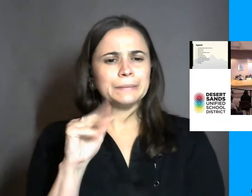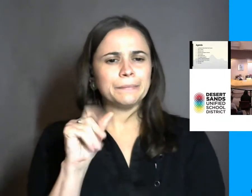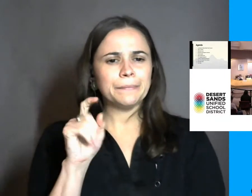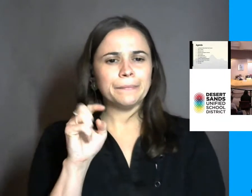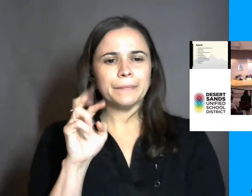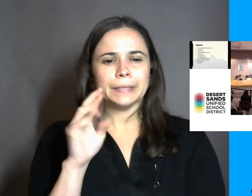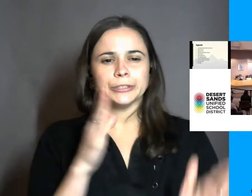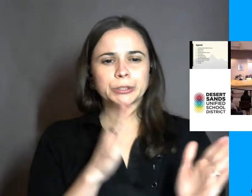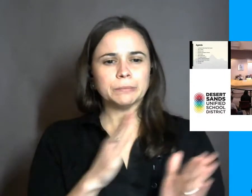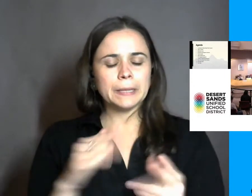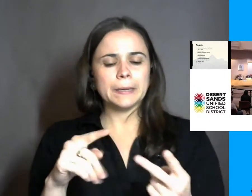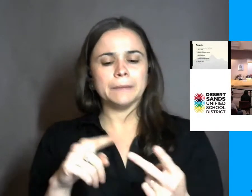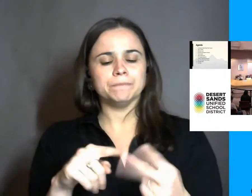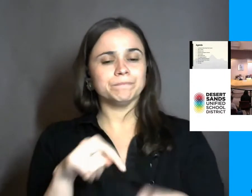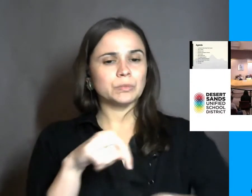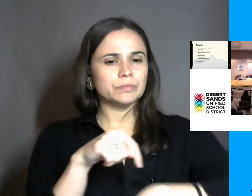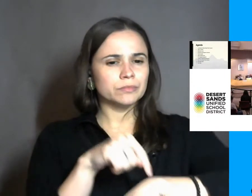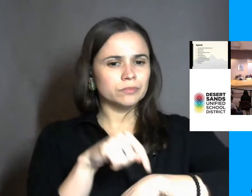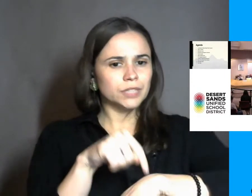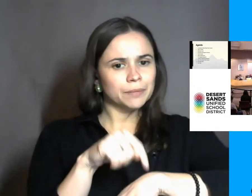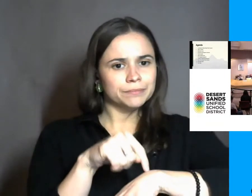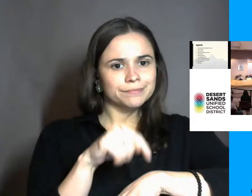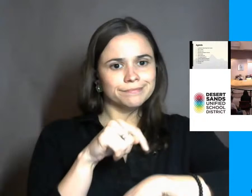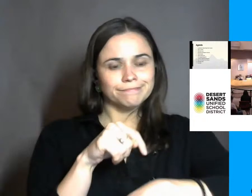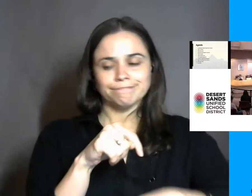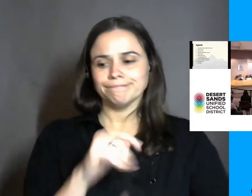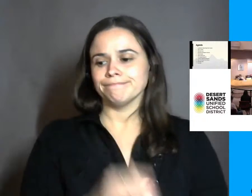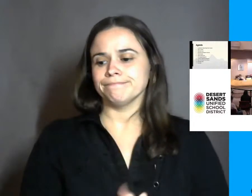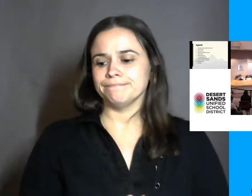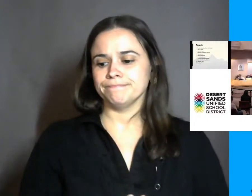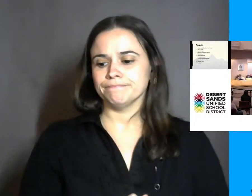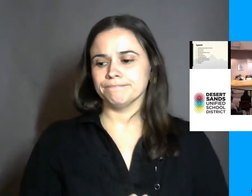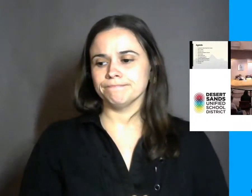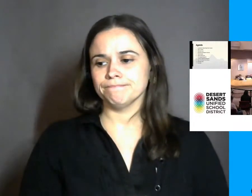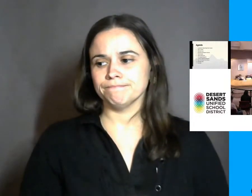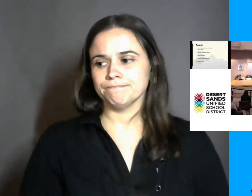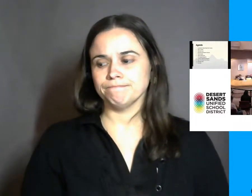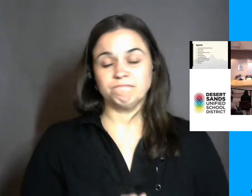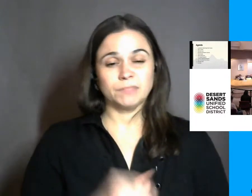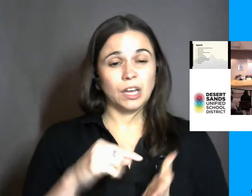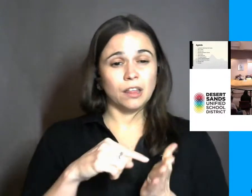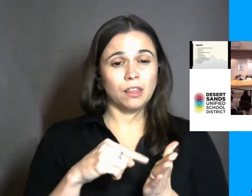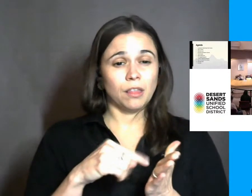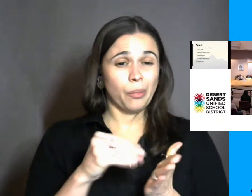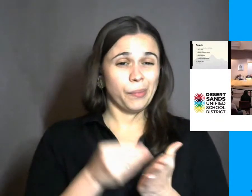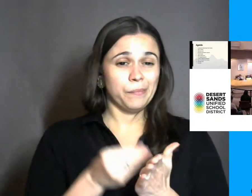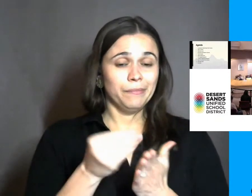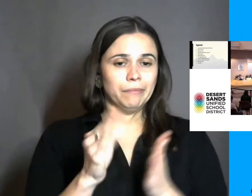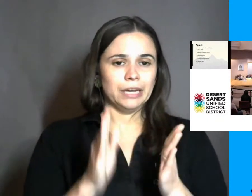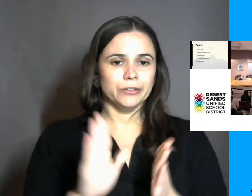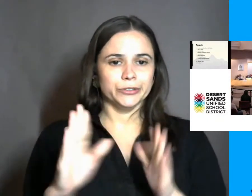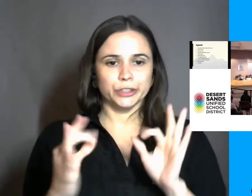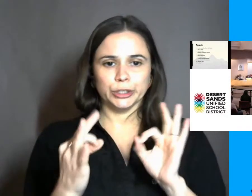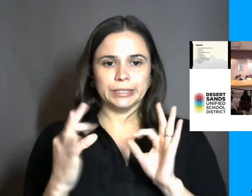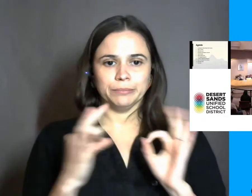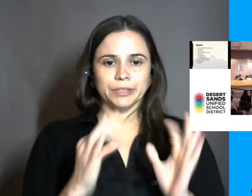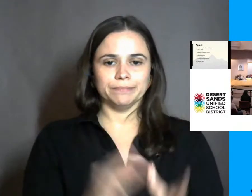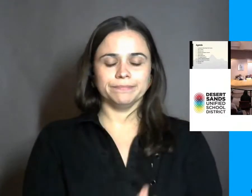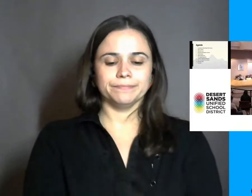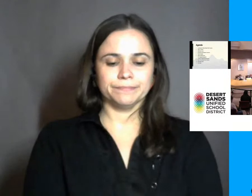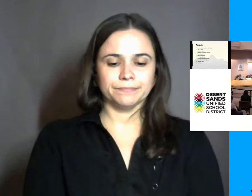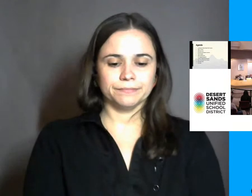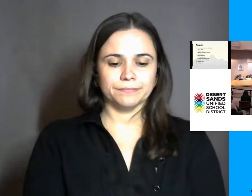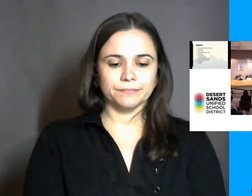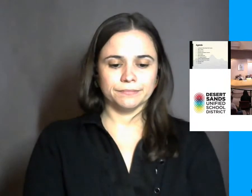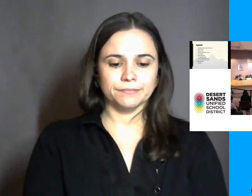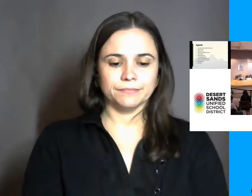and what was involved when we gathered stakeholder input. Also, the educational specifications overview. We're going to dig a little bit